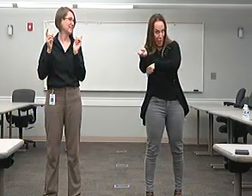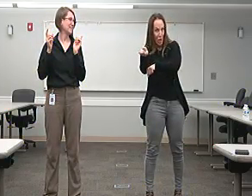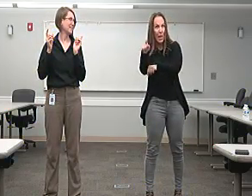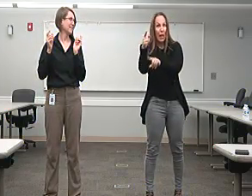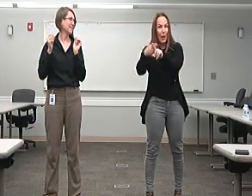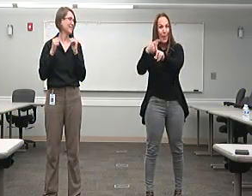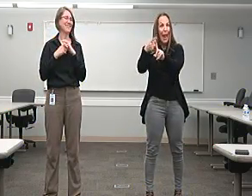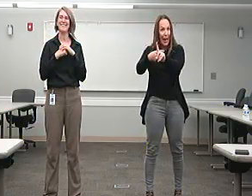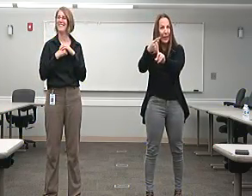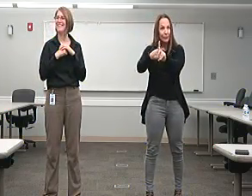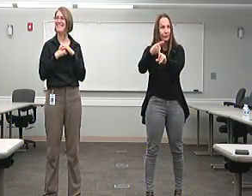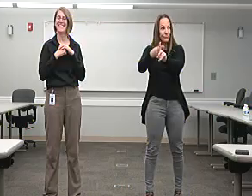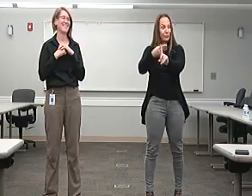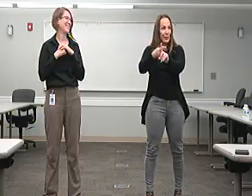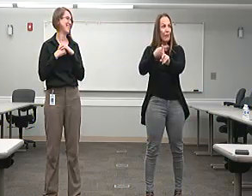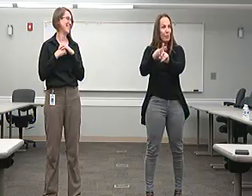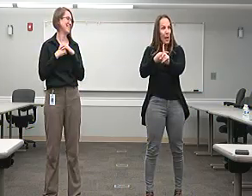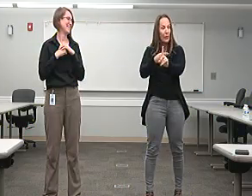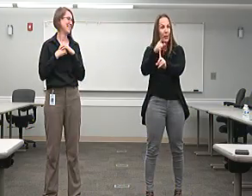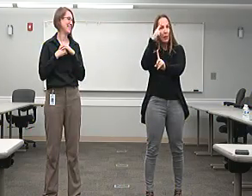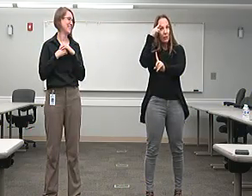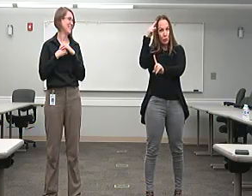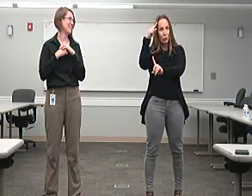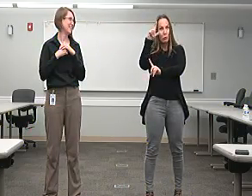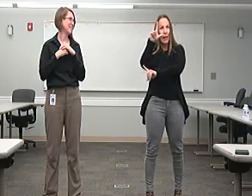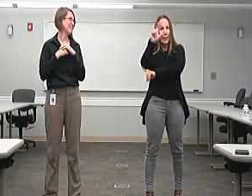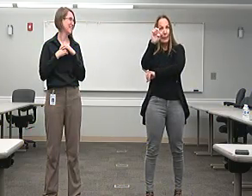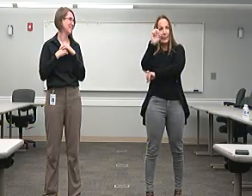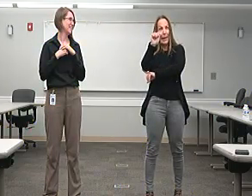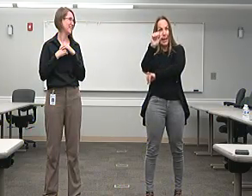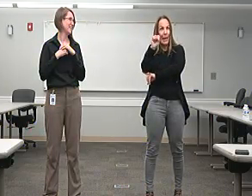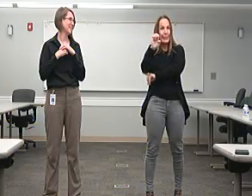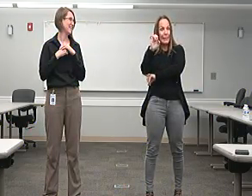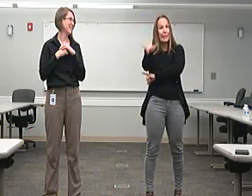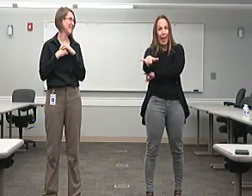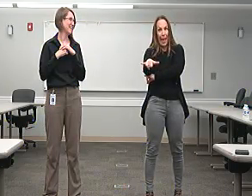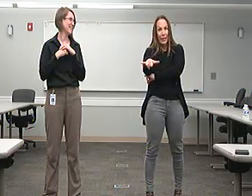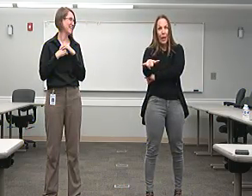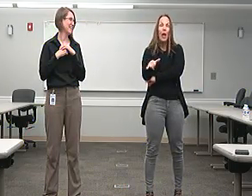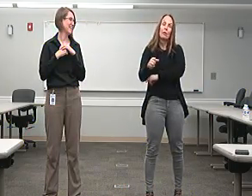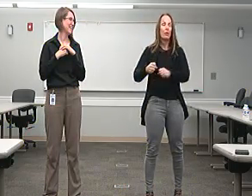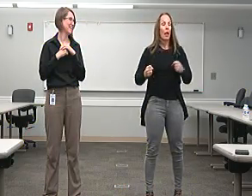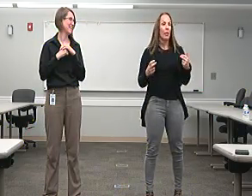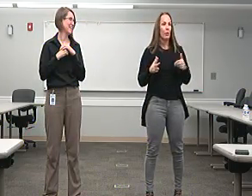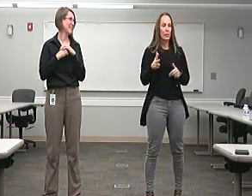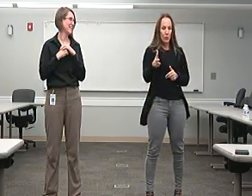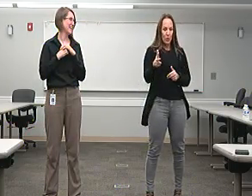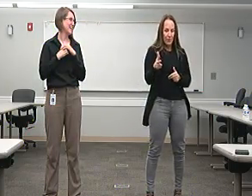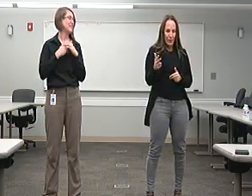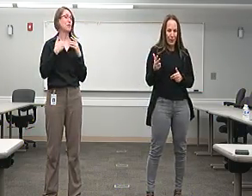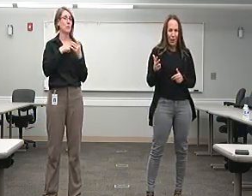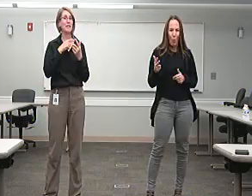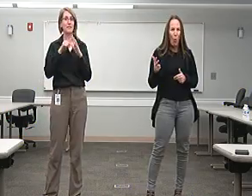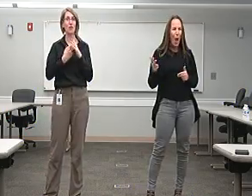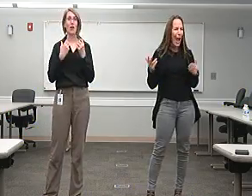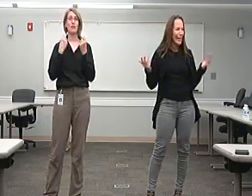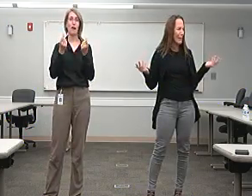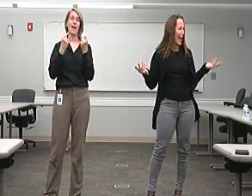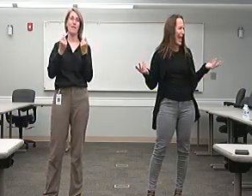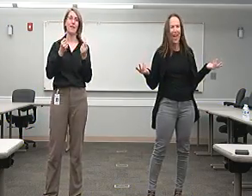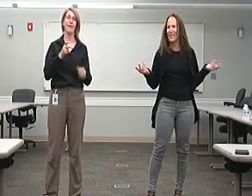pay every month to L-E-A-S-E that. And then we start driving, and I thought, why am I having